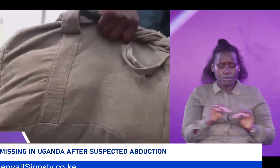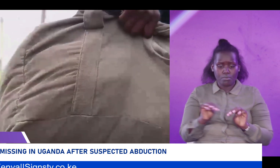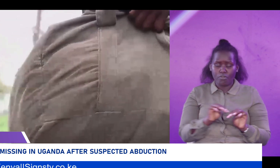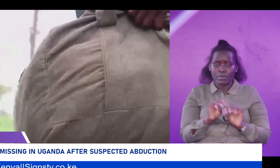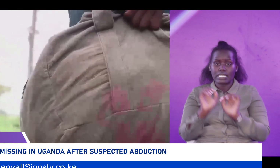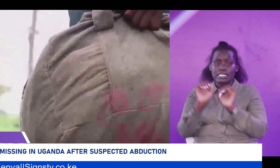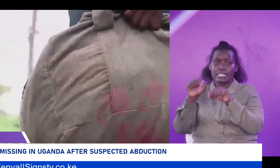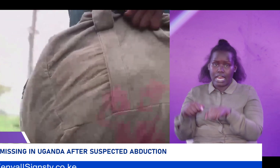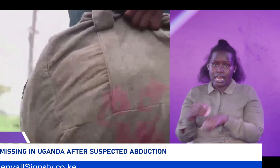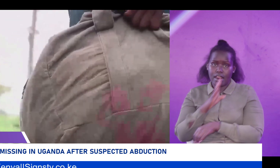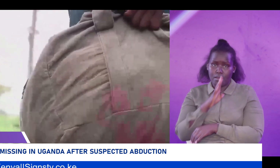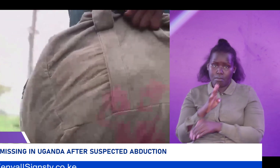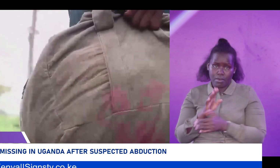power.